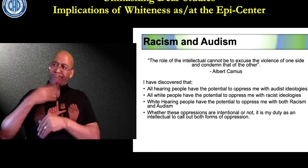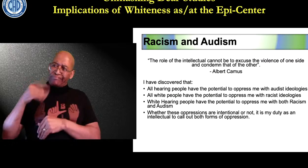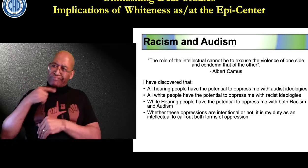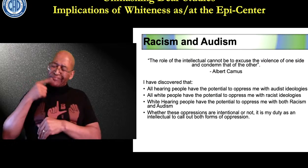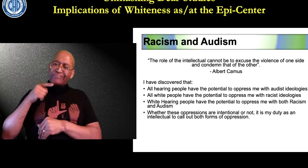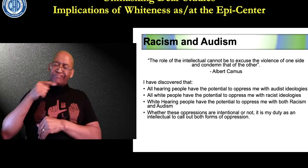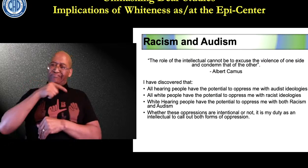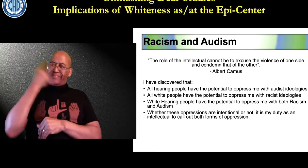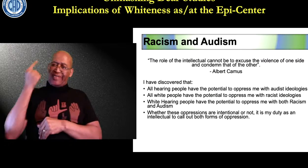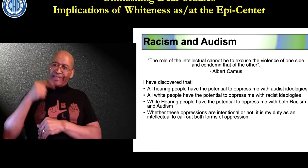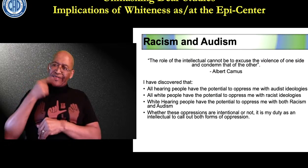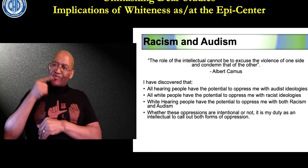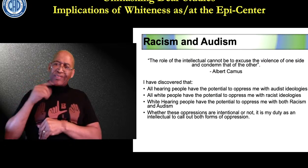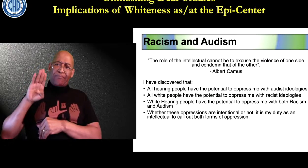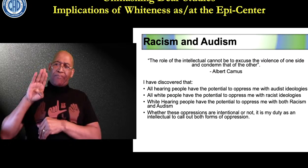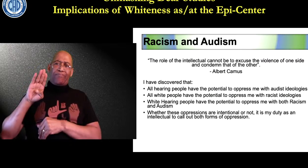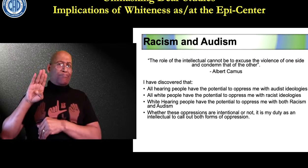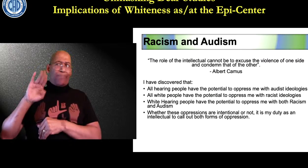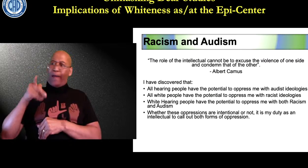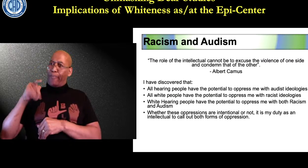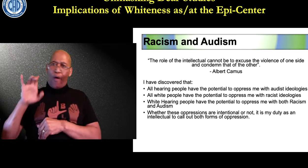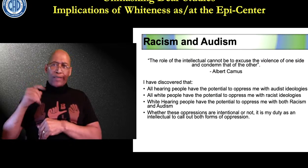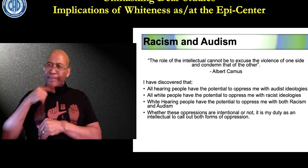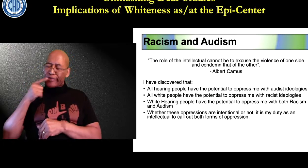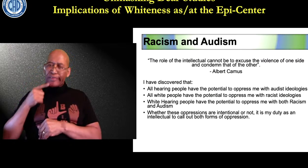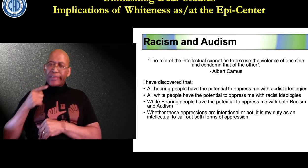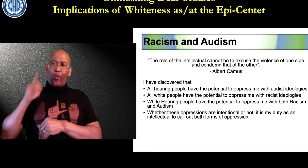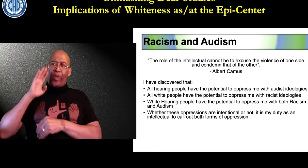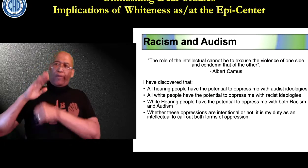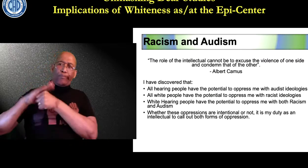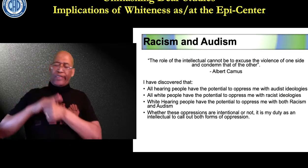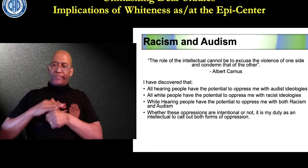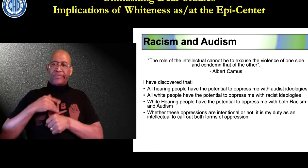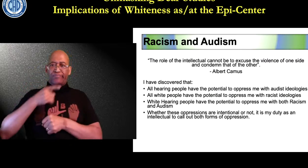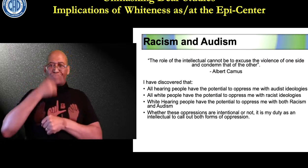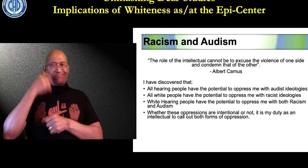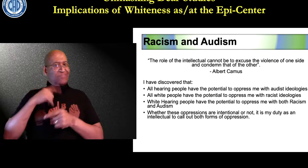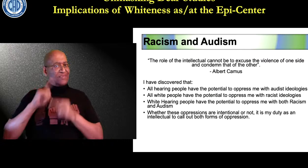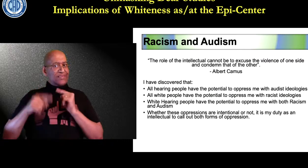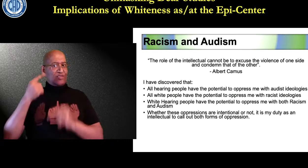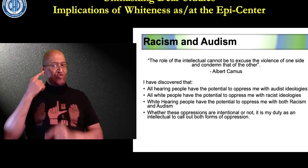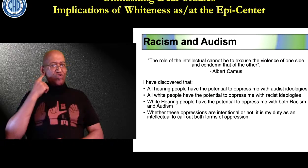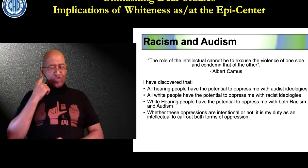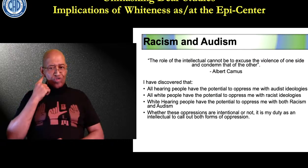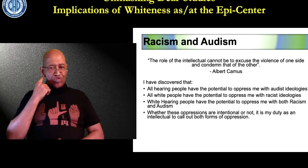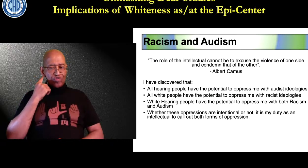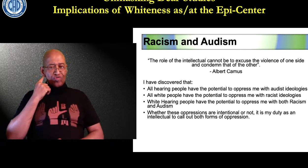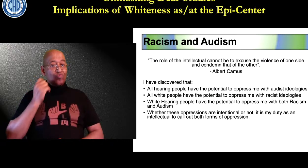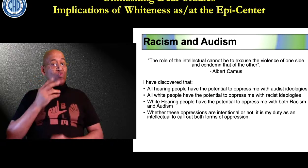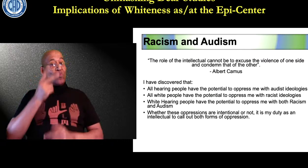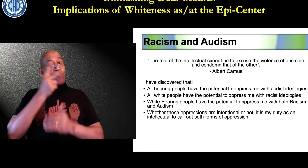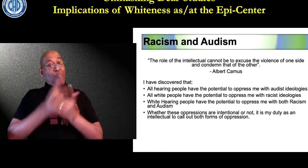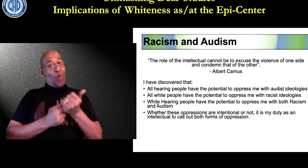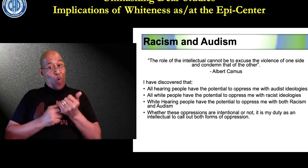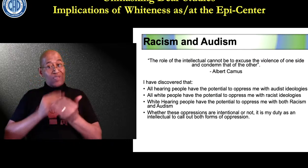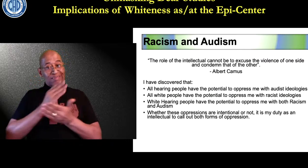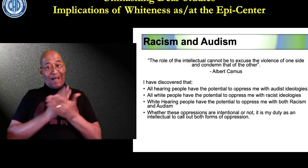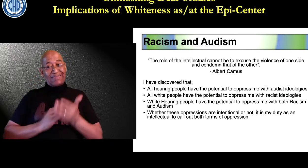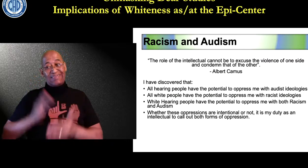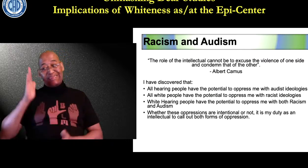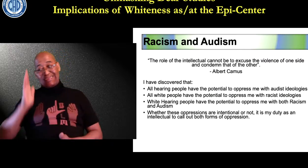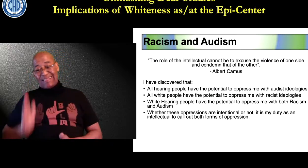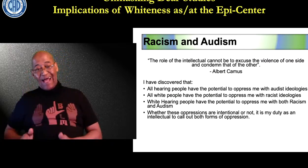oppressing my race. And on the other side of it, hearing people or Black hearing